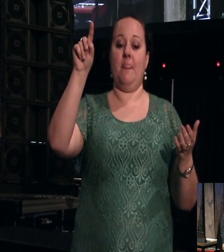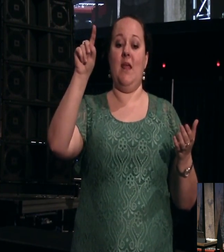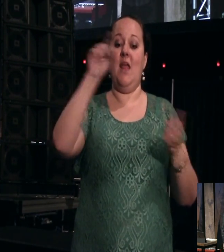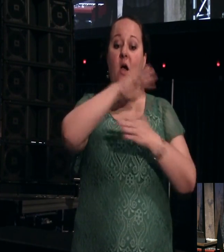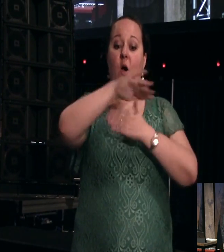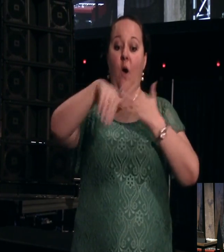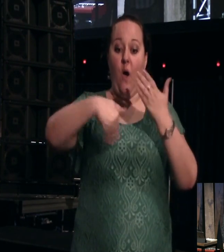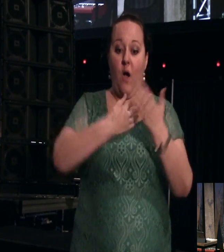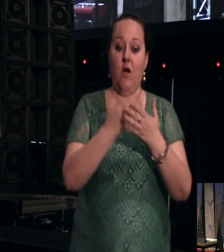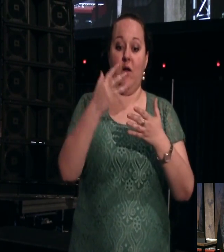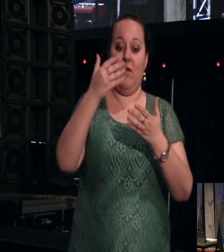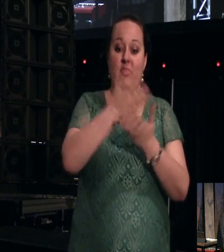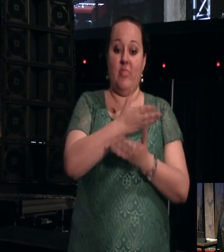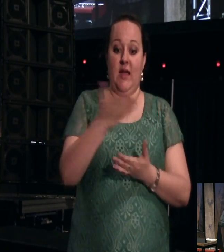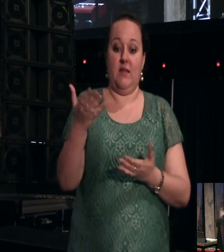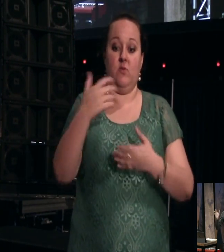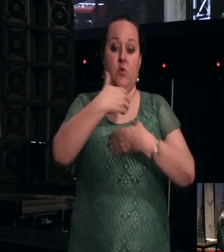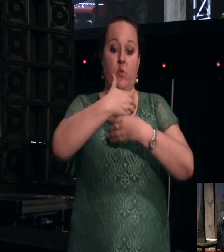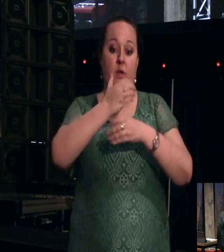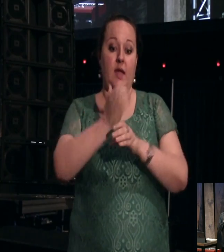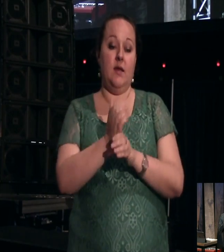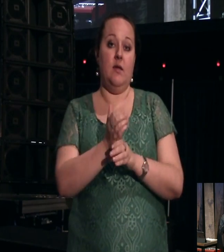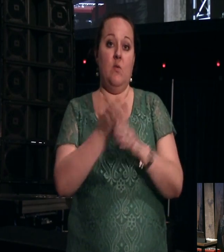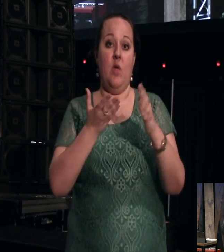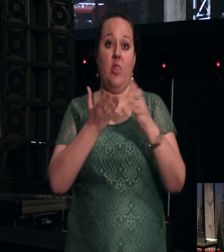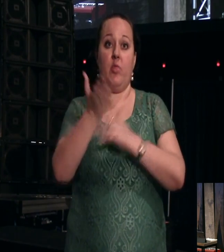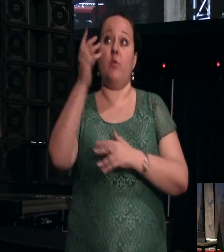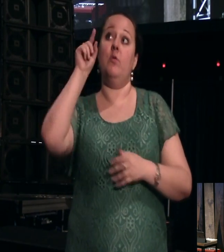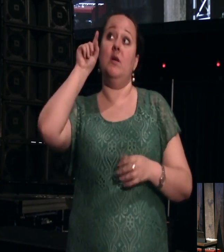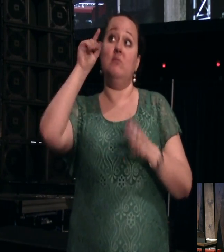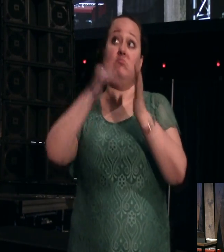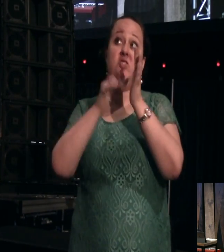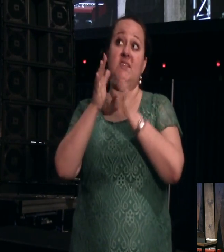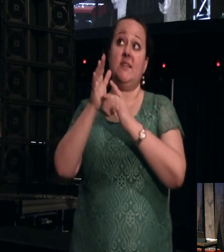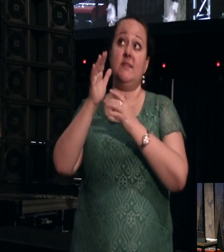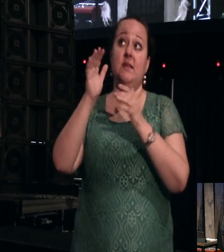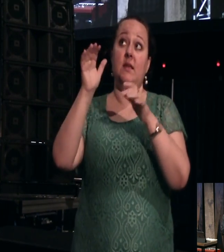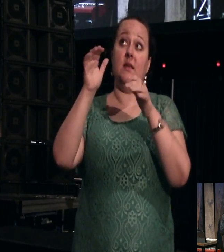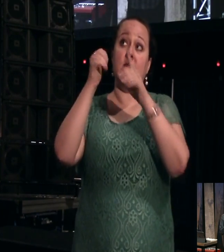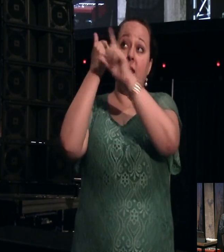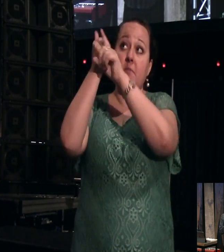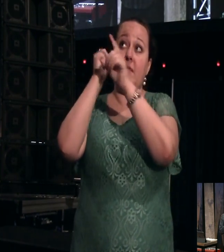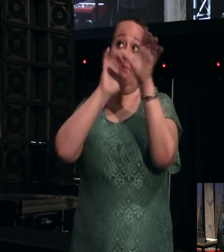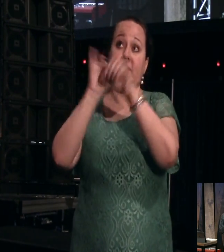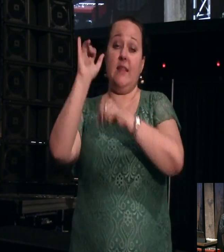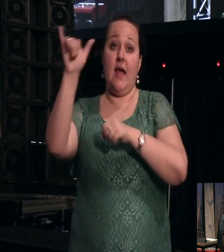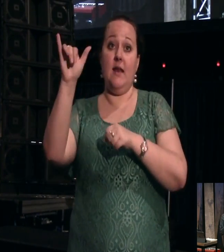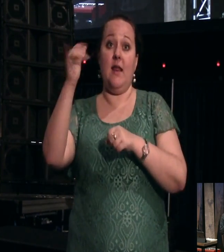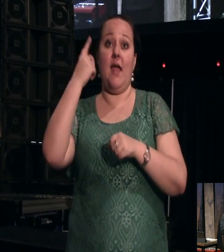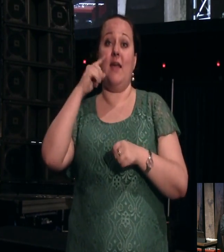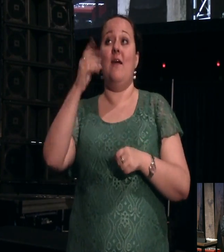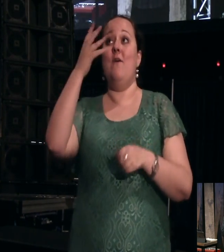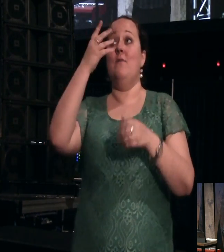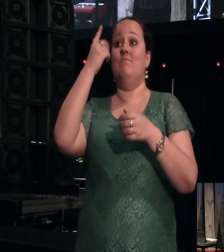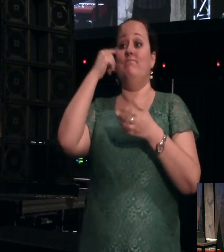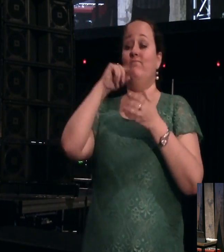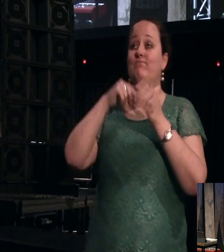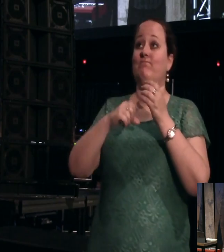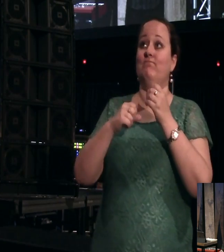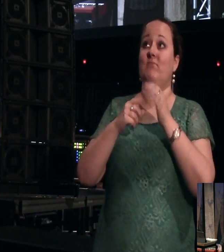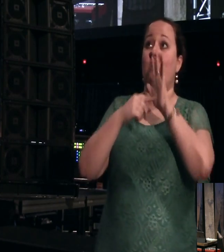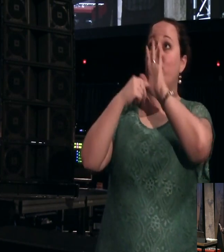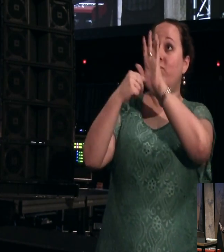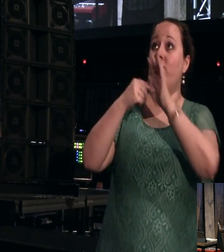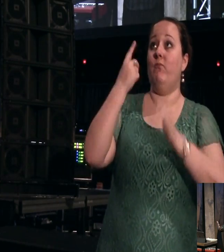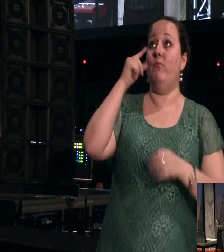what? For him. All things, that includes you, all things were created through Jesus